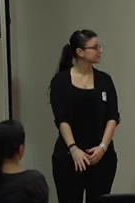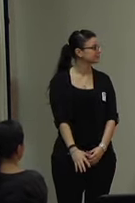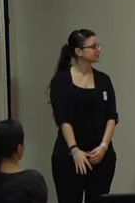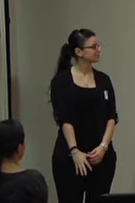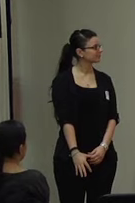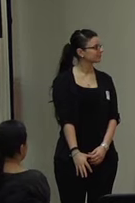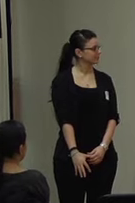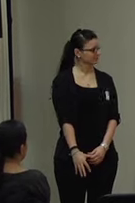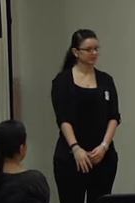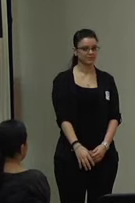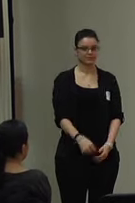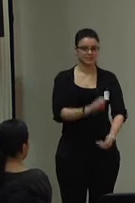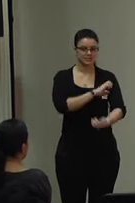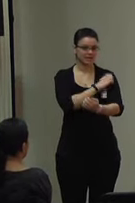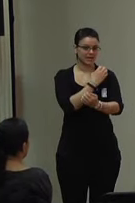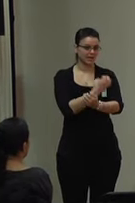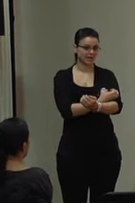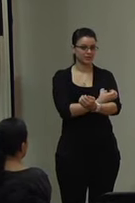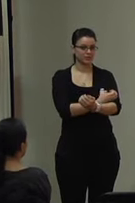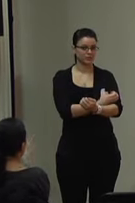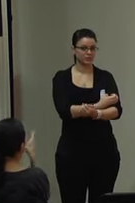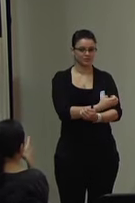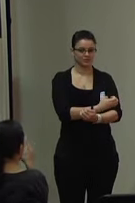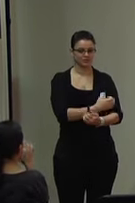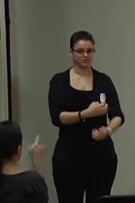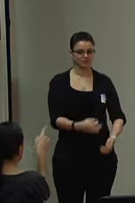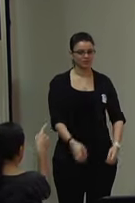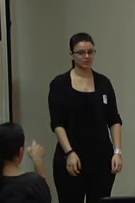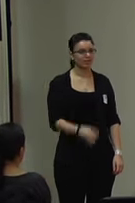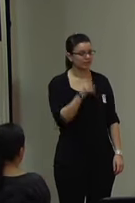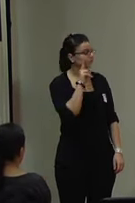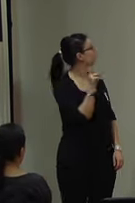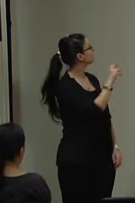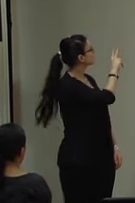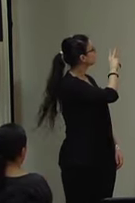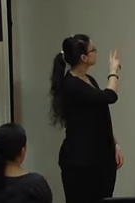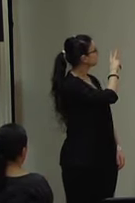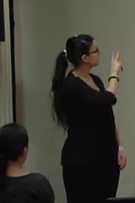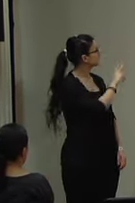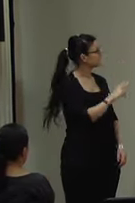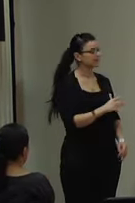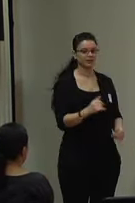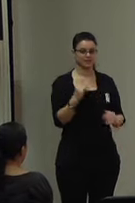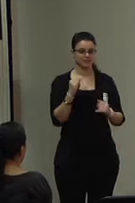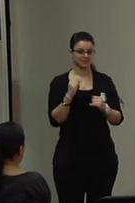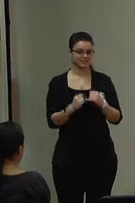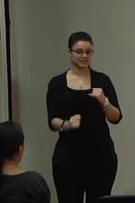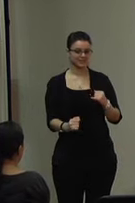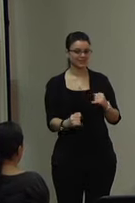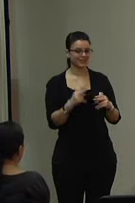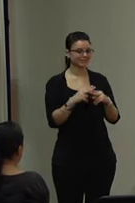is something called Energy, which is just a dry, shelf-stable item that you mix with water, and you can use it pretty much for any egg